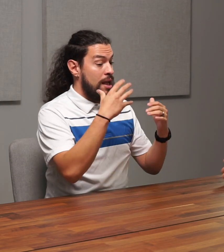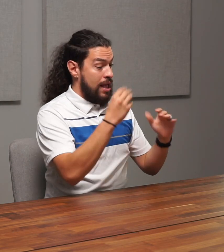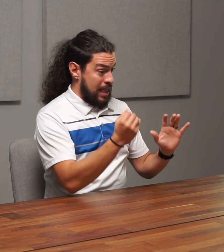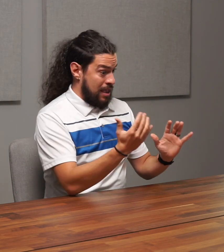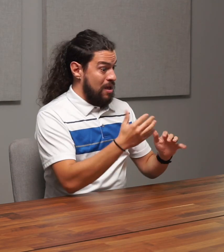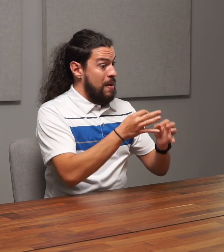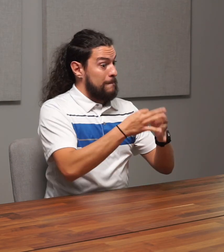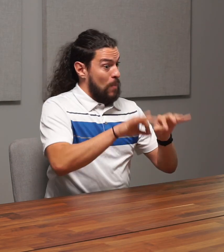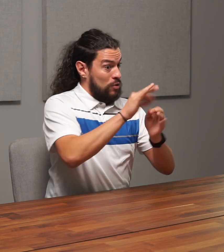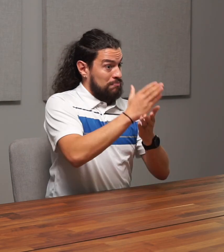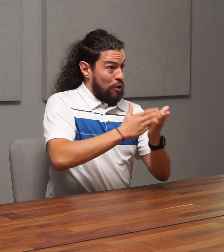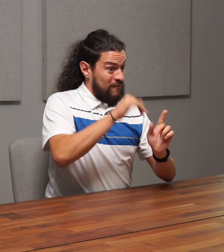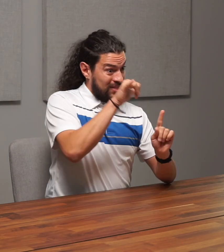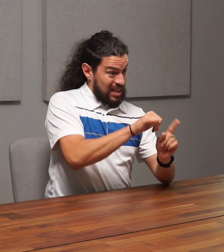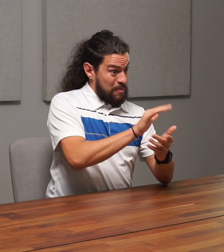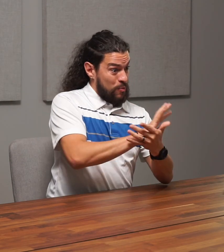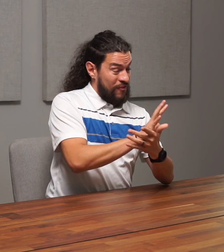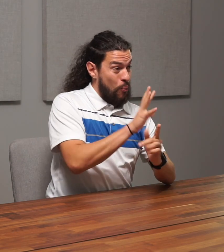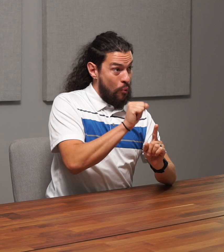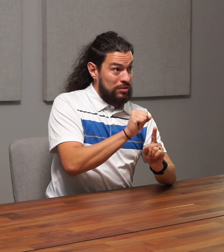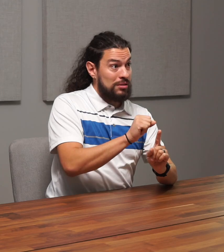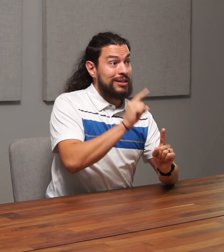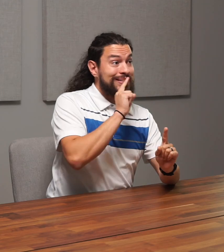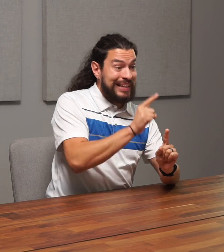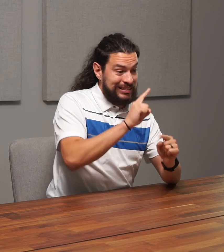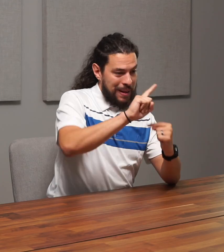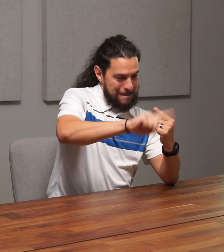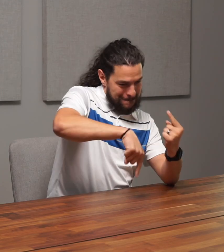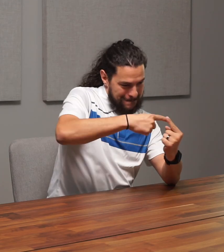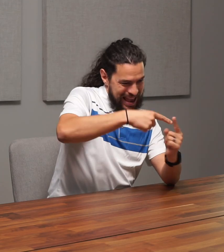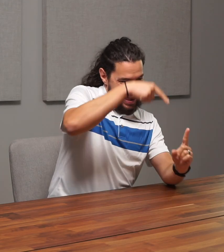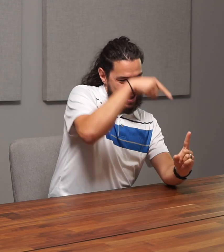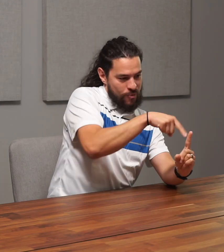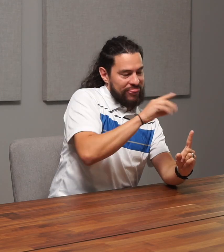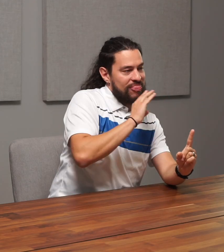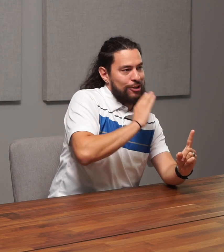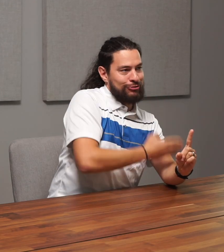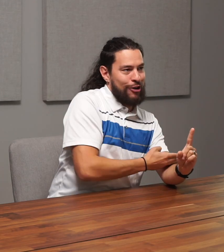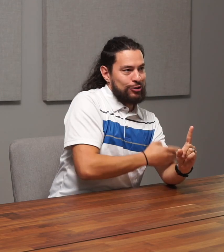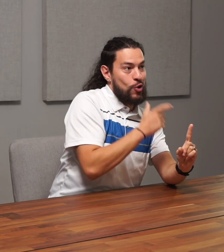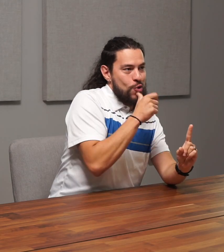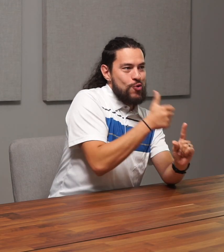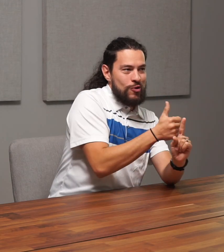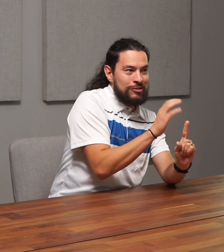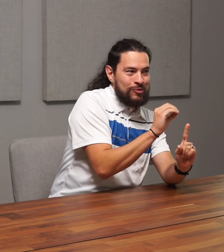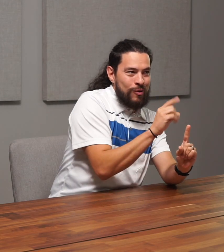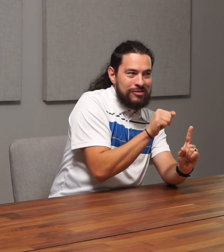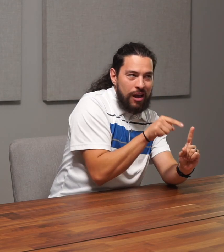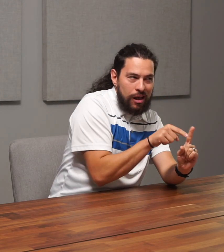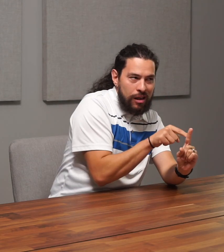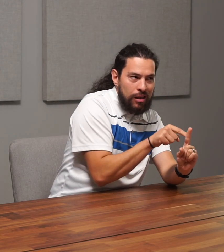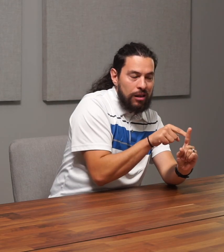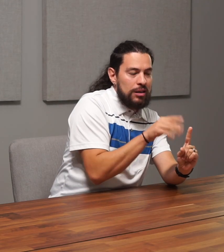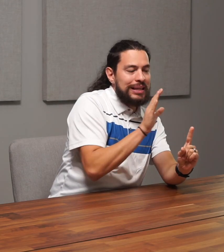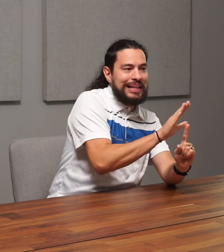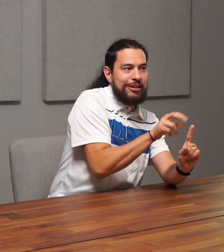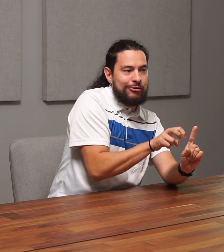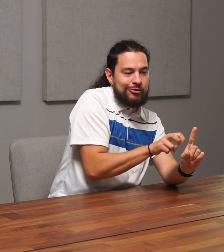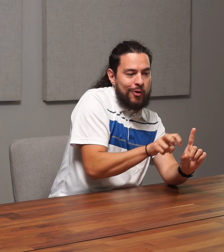those are some things in the movie so that movie is actually really the main star of it is